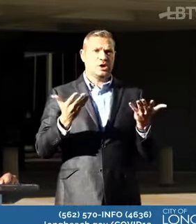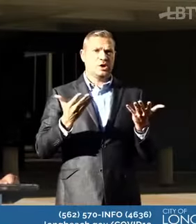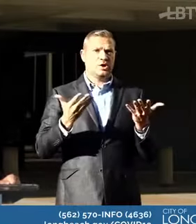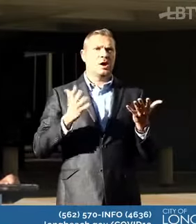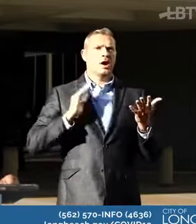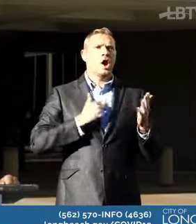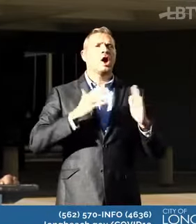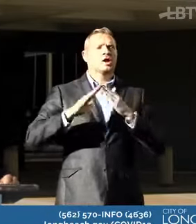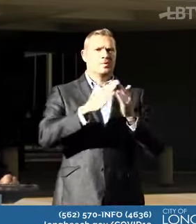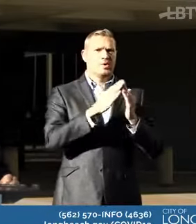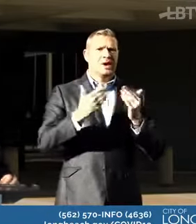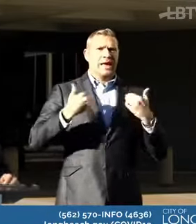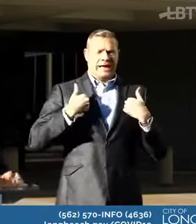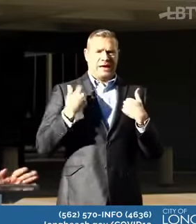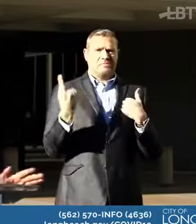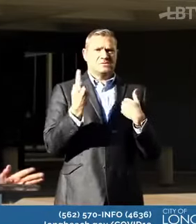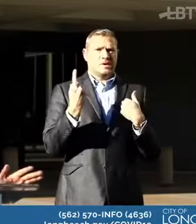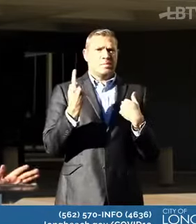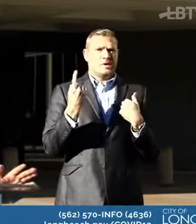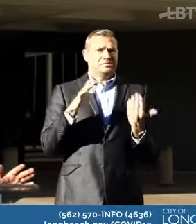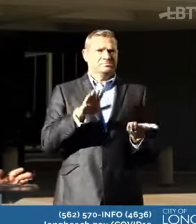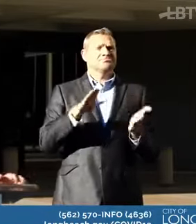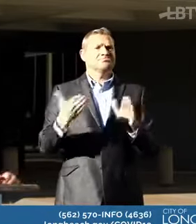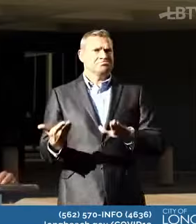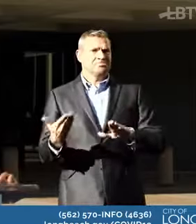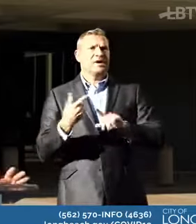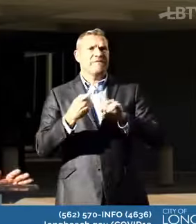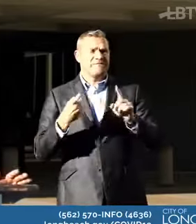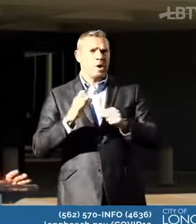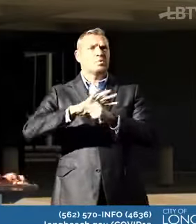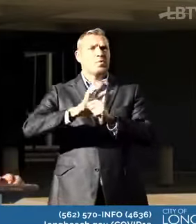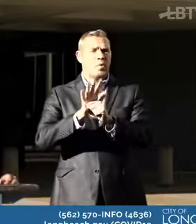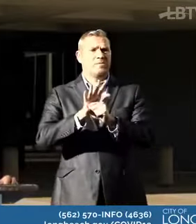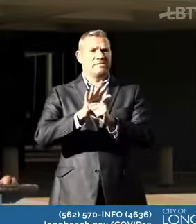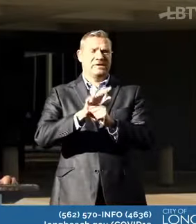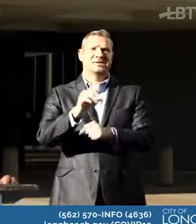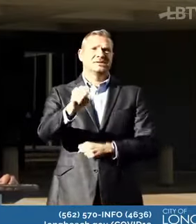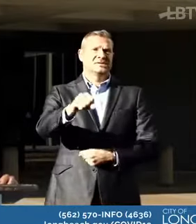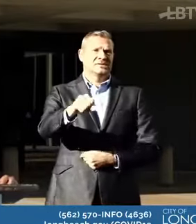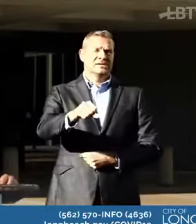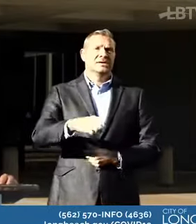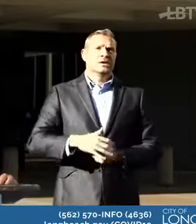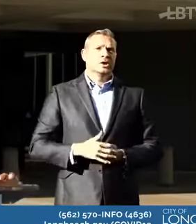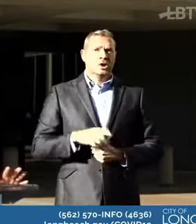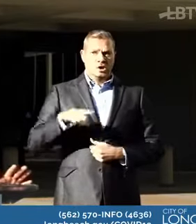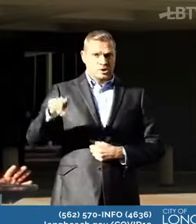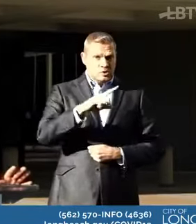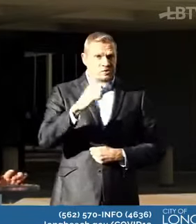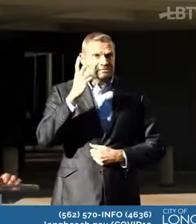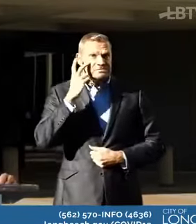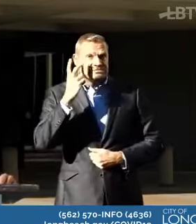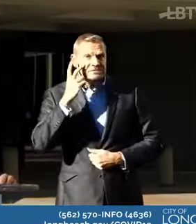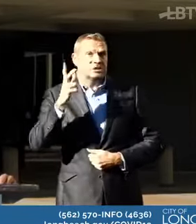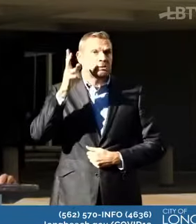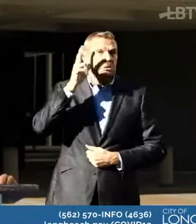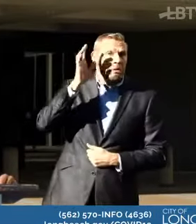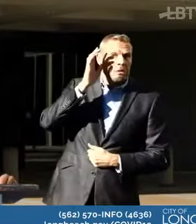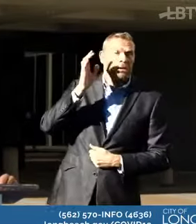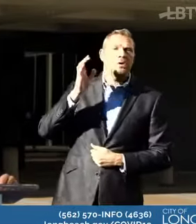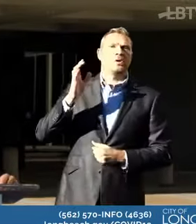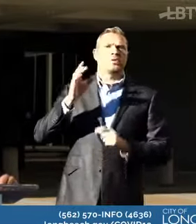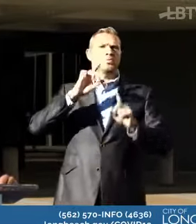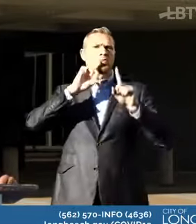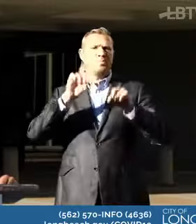to COVID-19. And as you've probably seen and heard in many reports, our regional capacity in